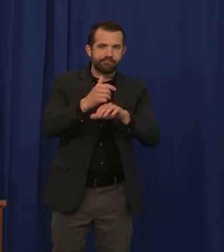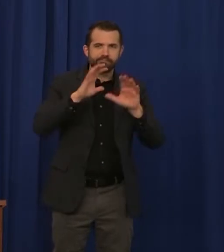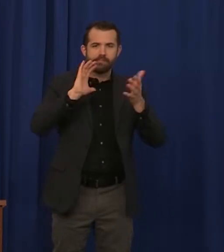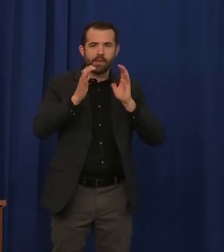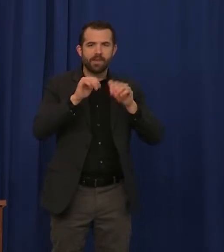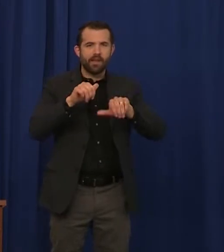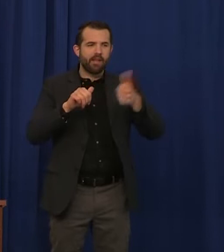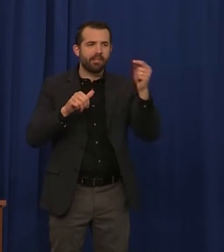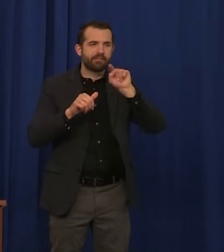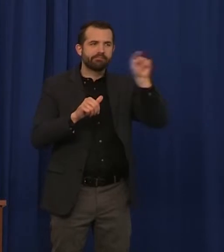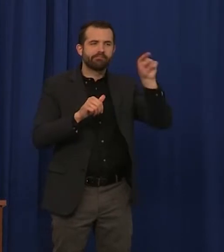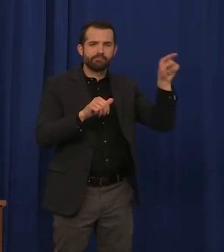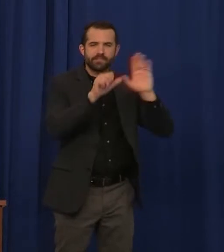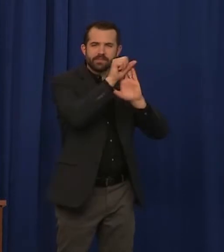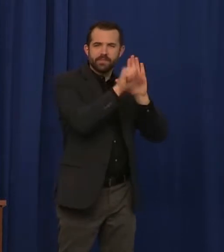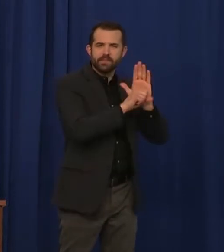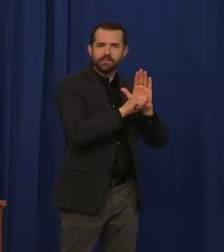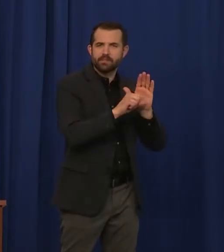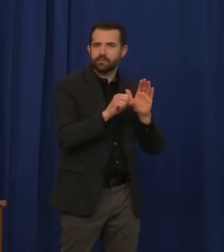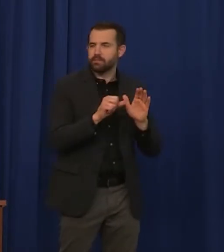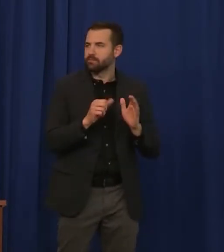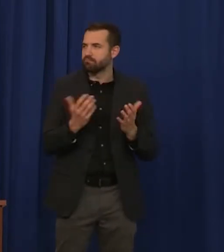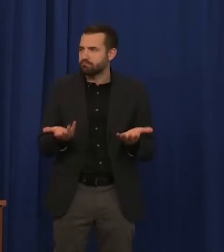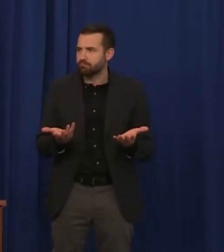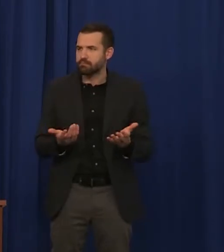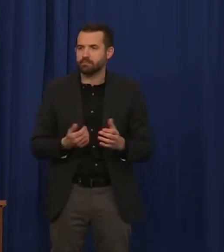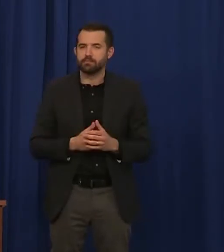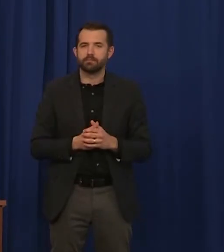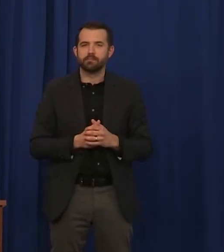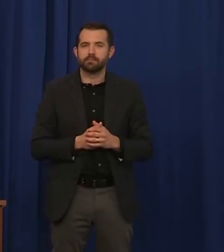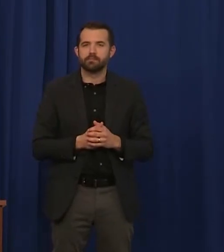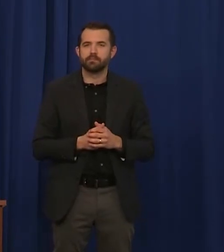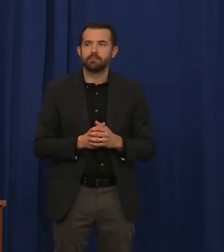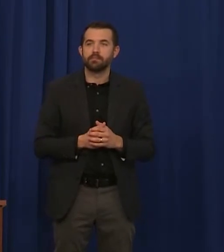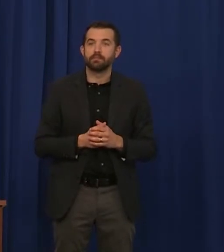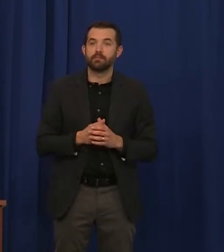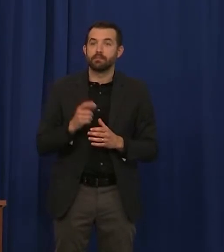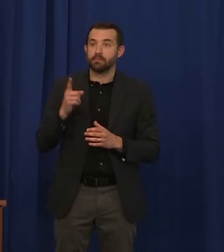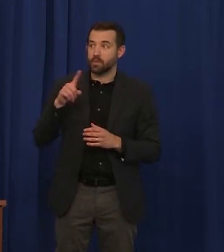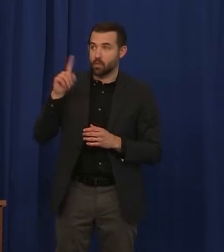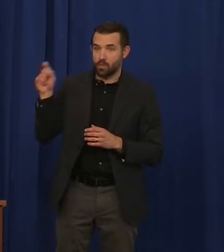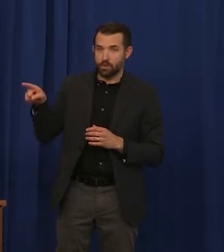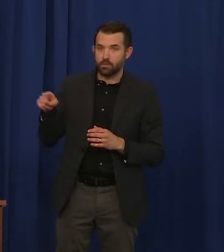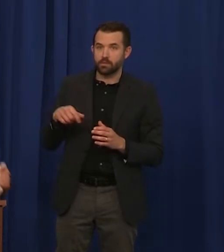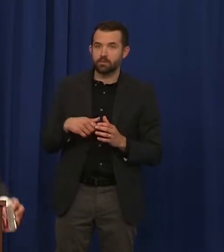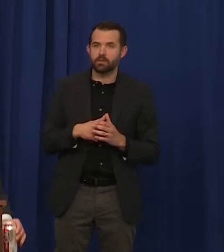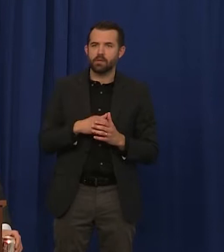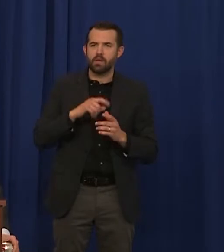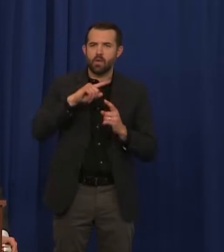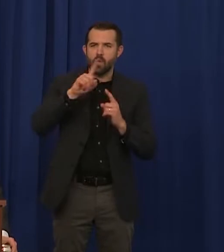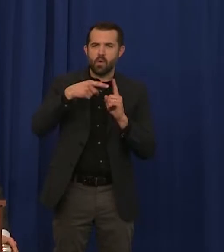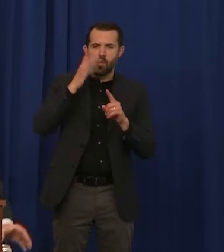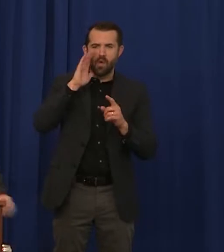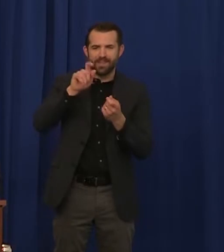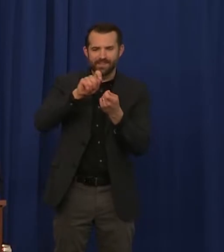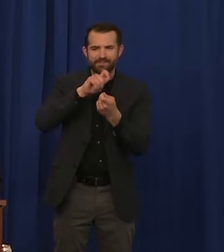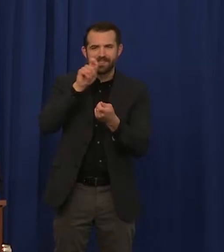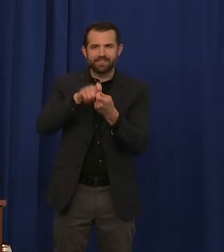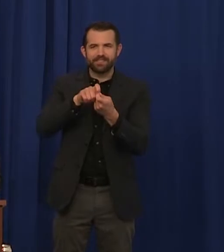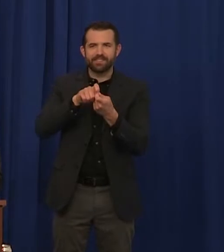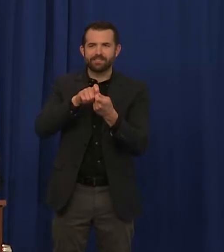Sure. Could you repeat the question? Oh, sure. So the question is, when will a specific timeline